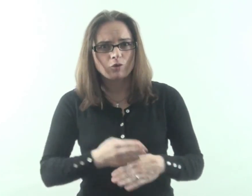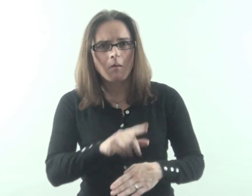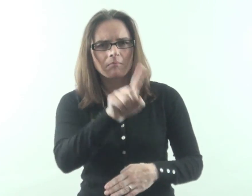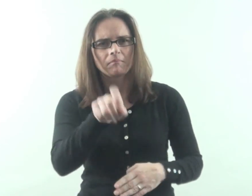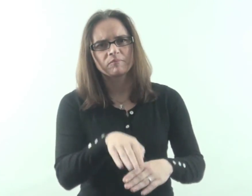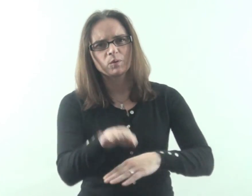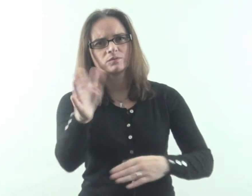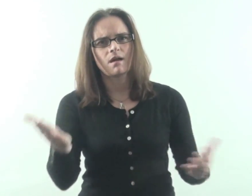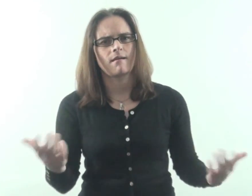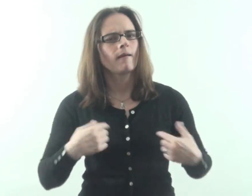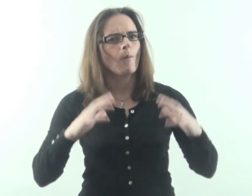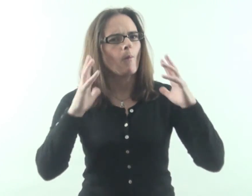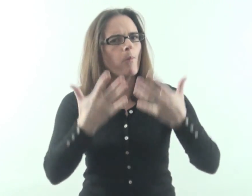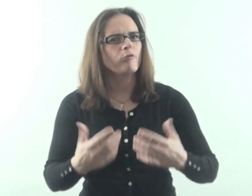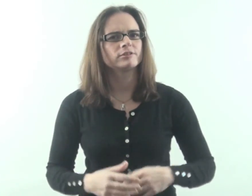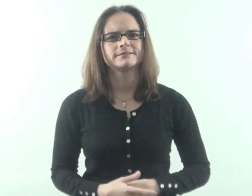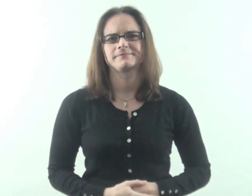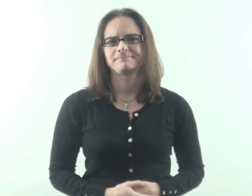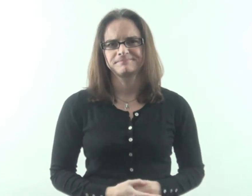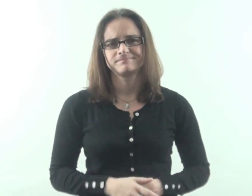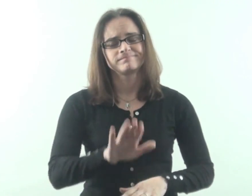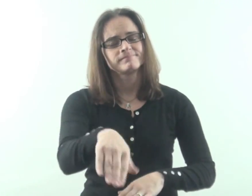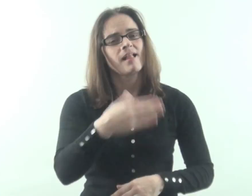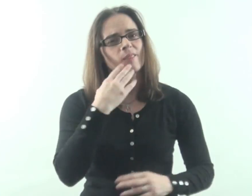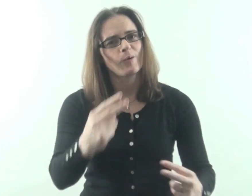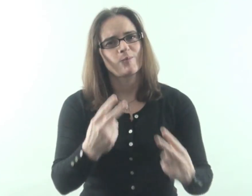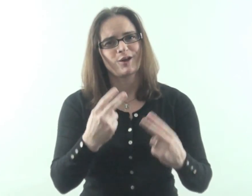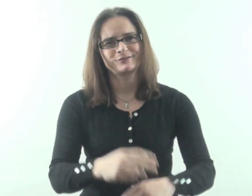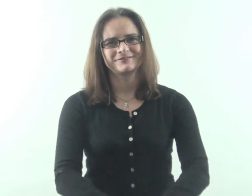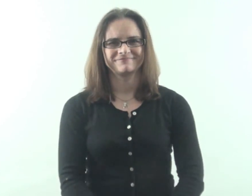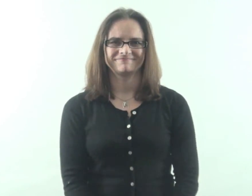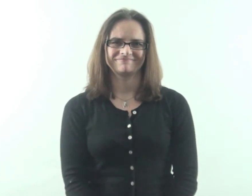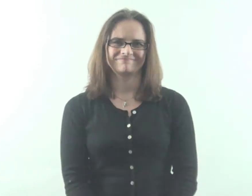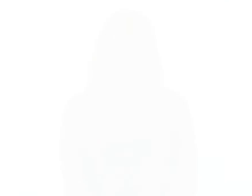What about our jobs? Are they safe? I'm really worried about that. But thank you for watching.